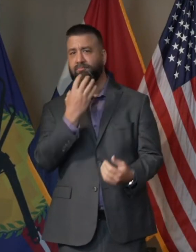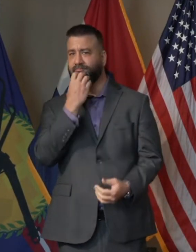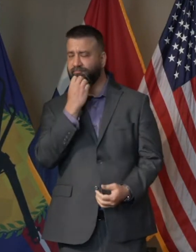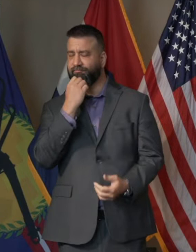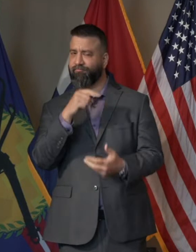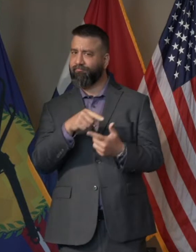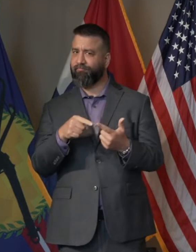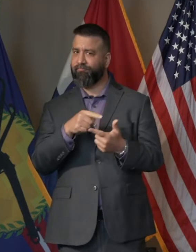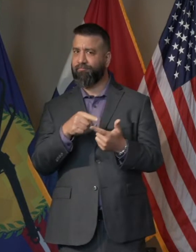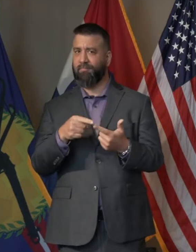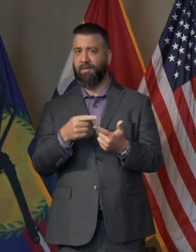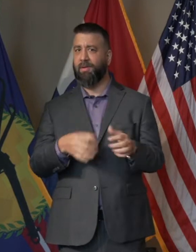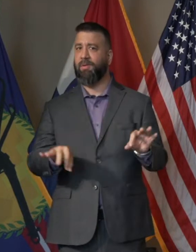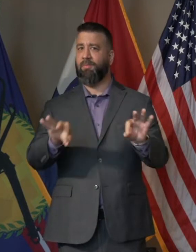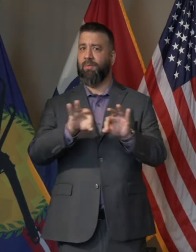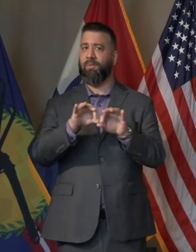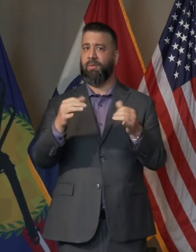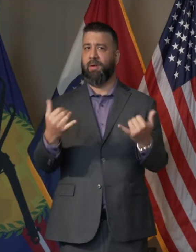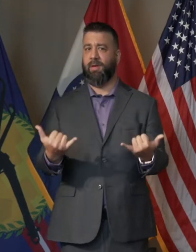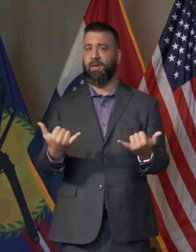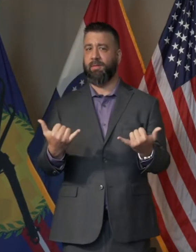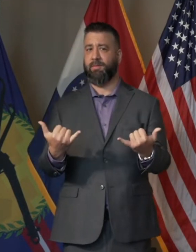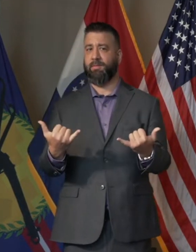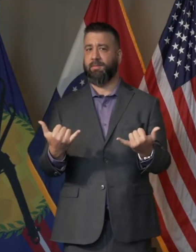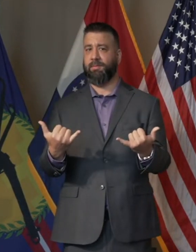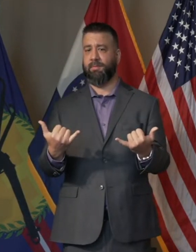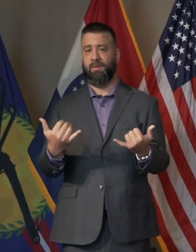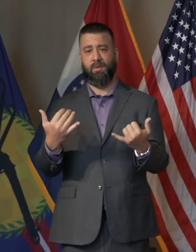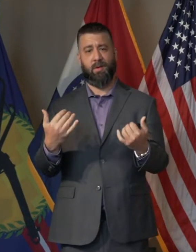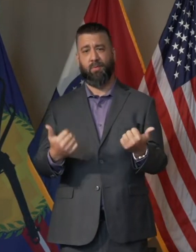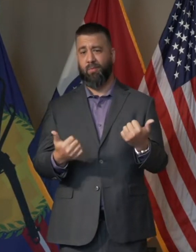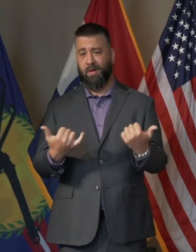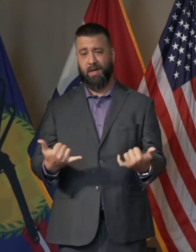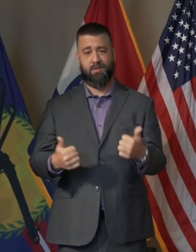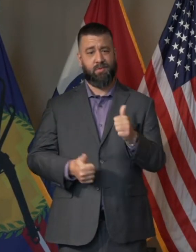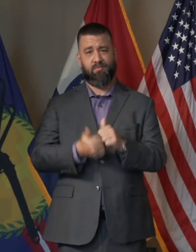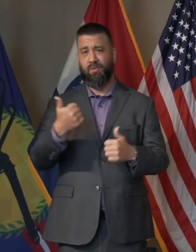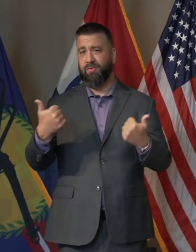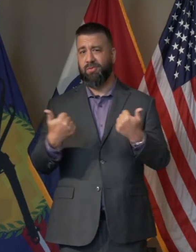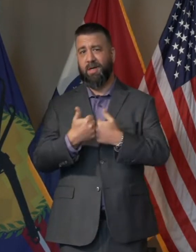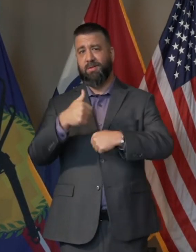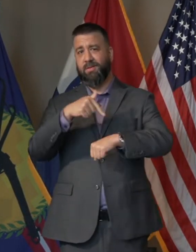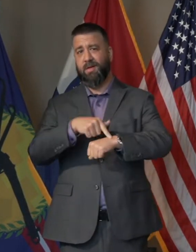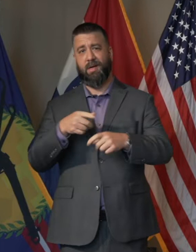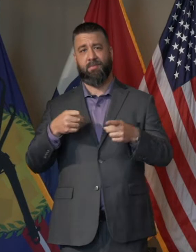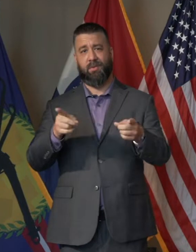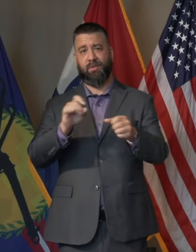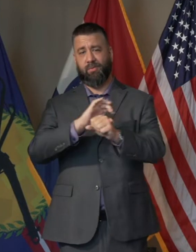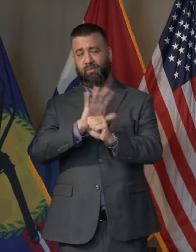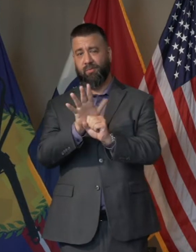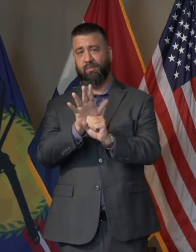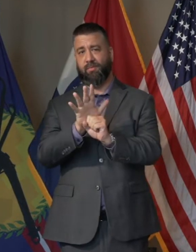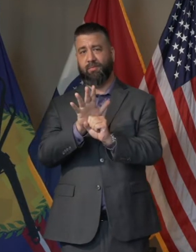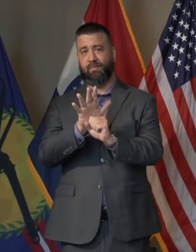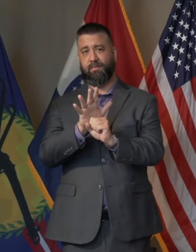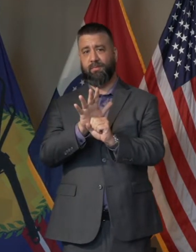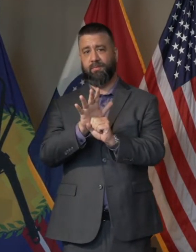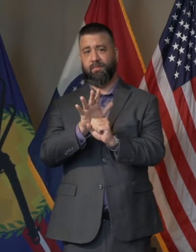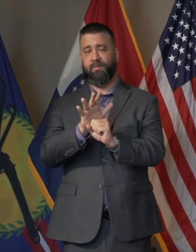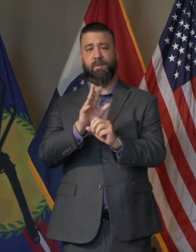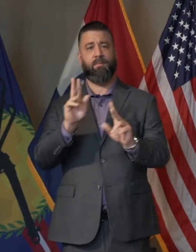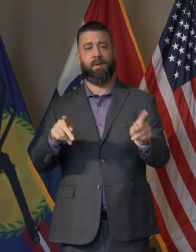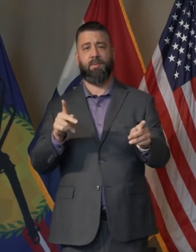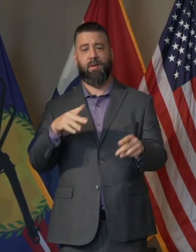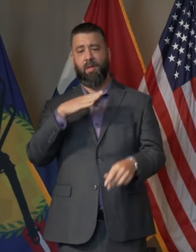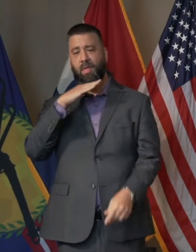are a necessary balm. We find ourselves in the most challenging time in this pandemic. Pandemic